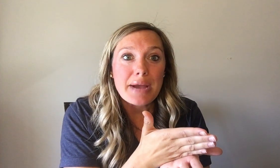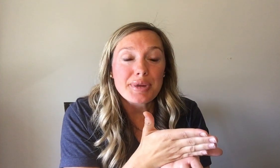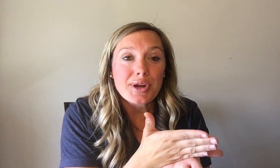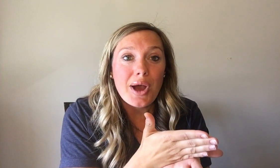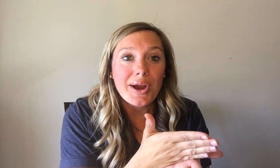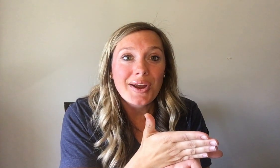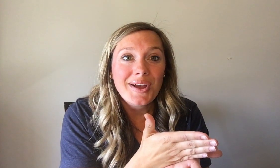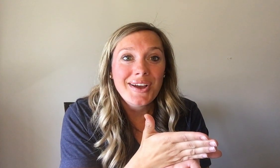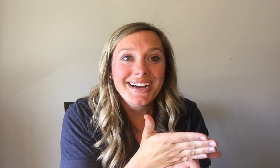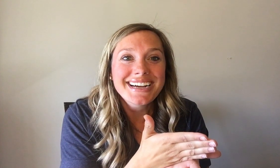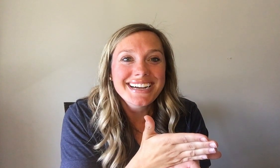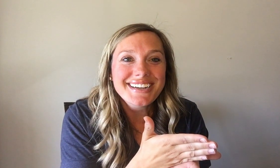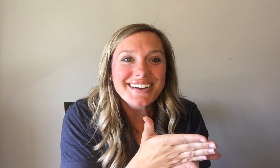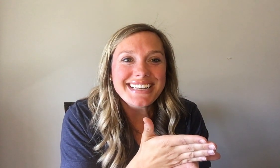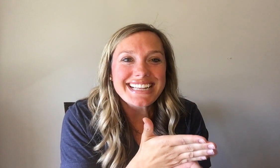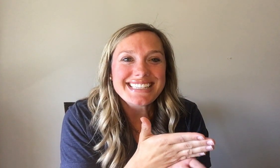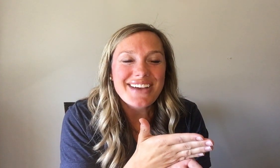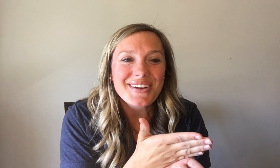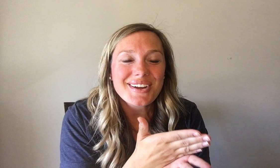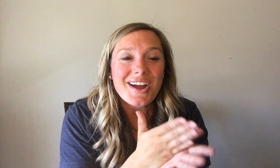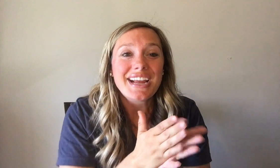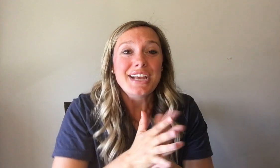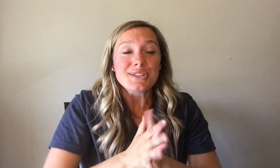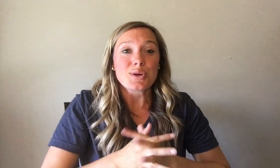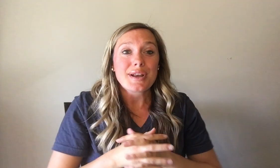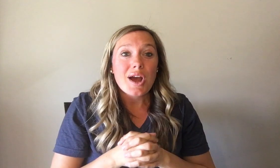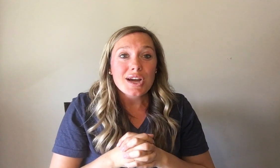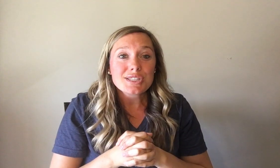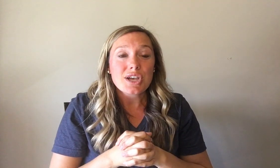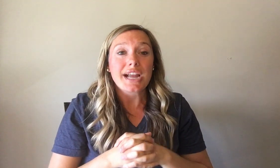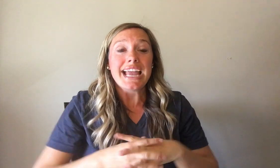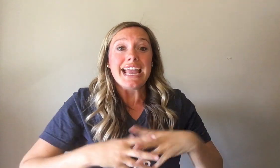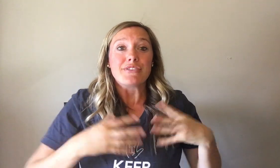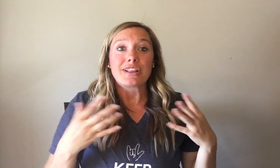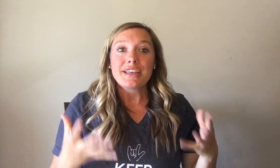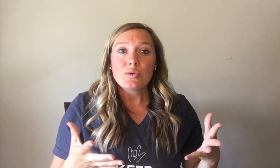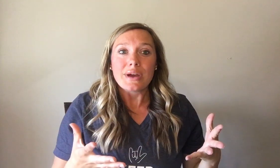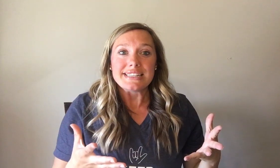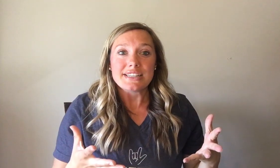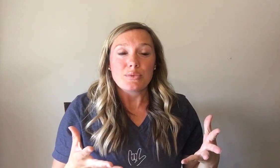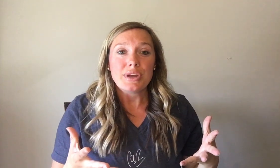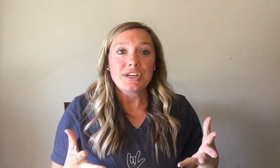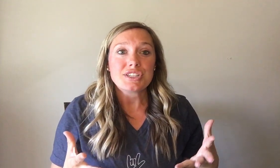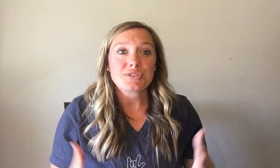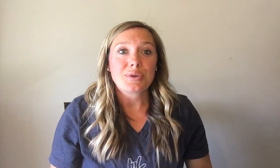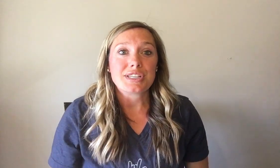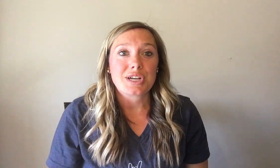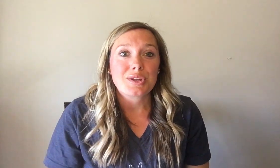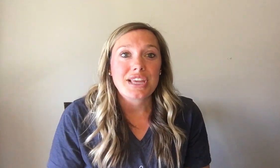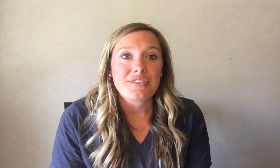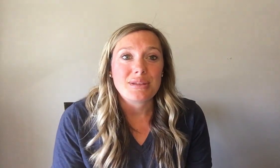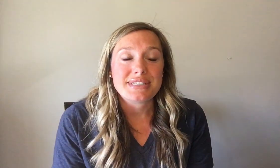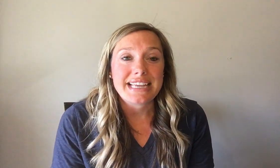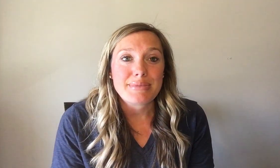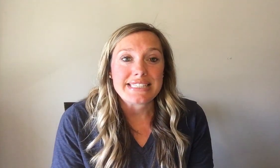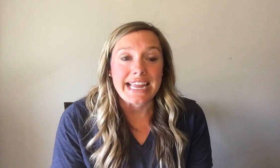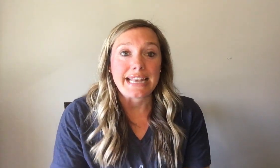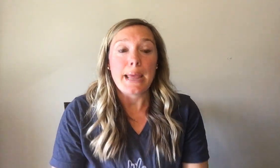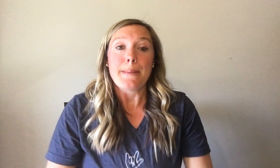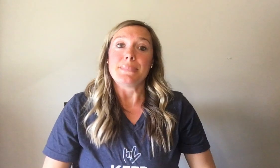your car? Good, let's stop our car. So in our song, for little ones, we're gonna just wanna start looking for them to imitate. Maybe